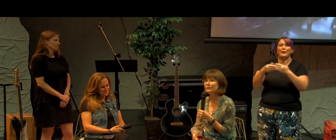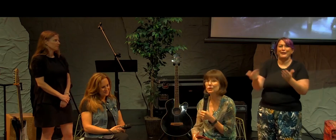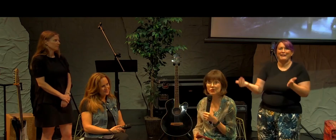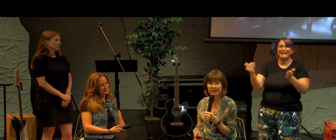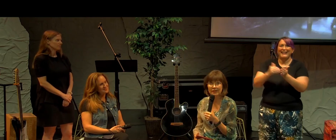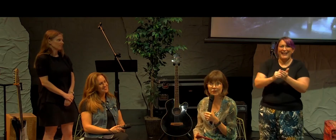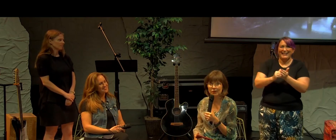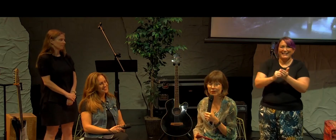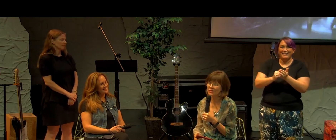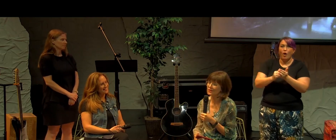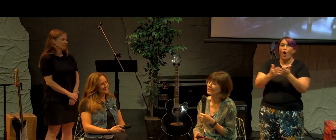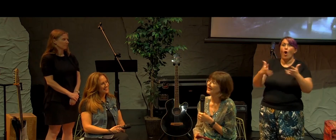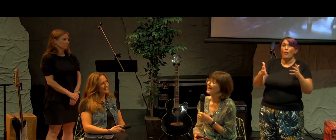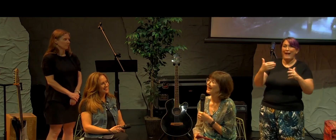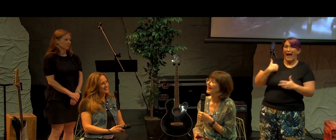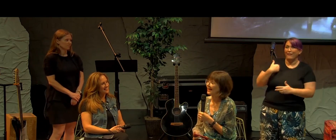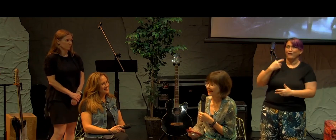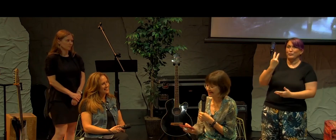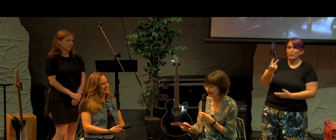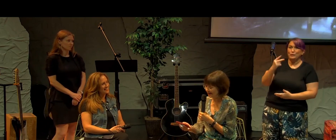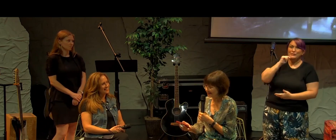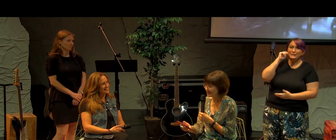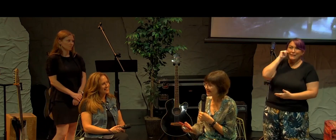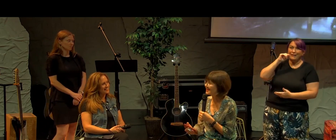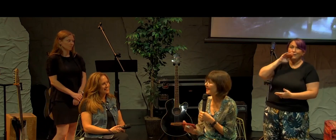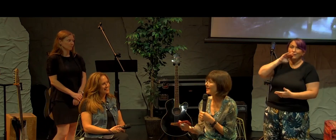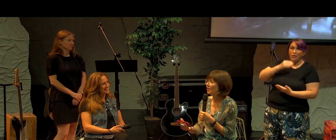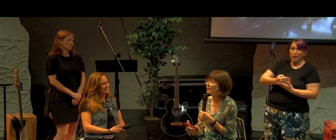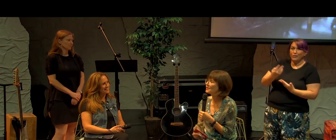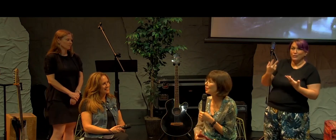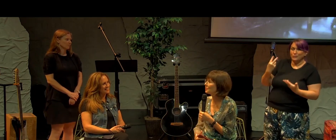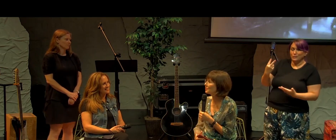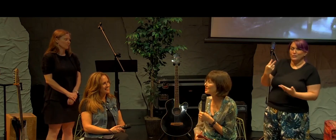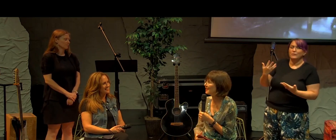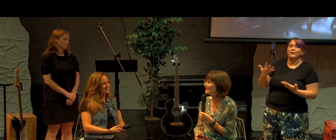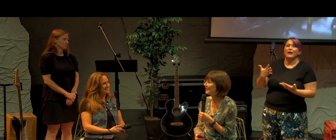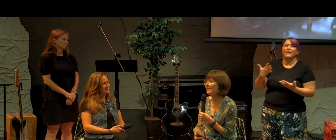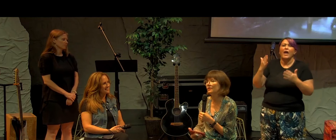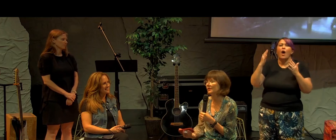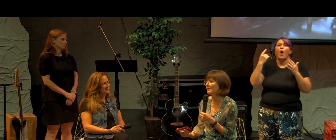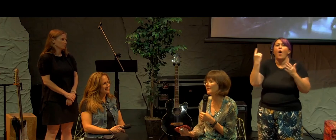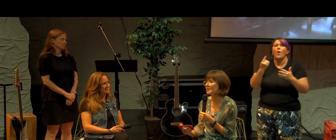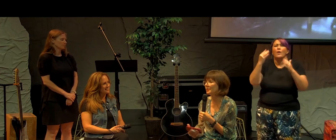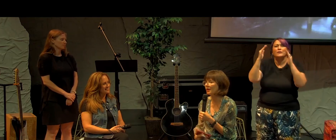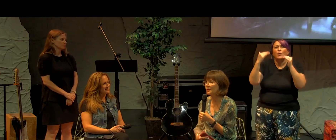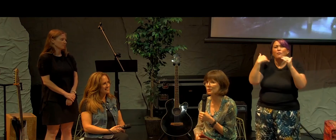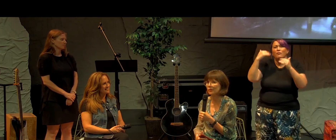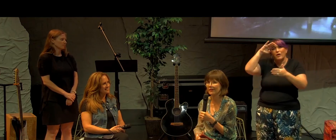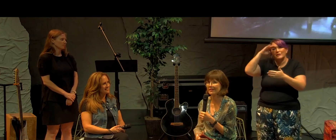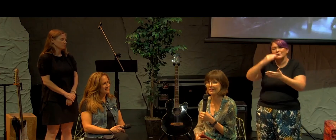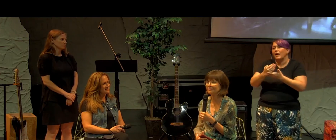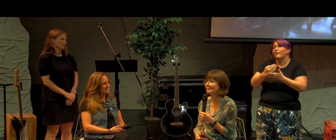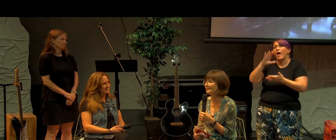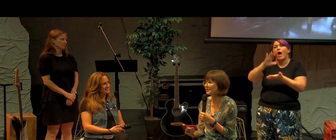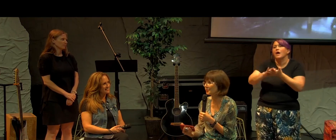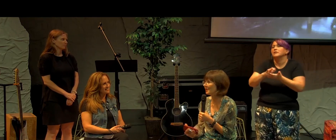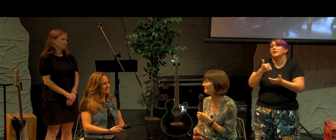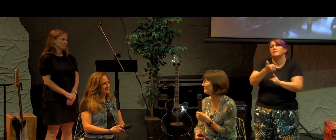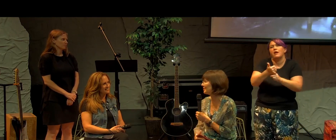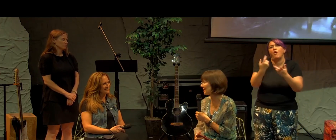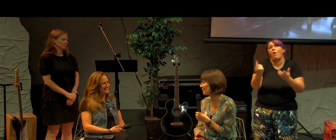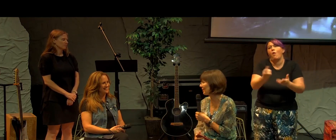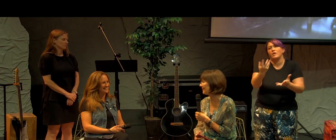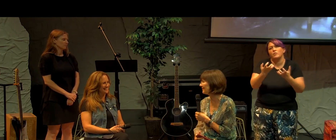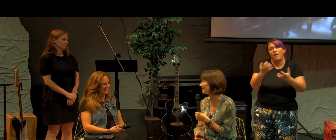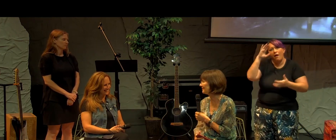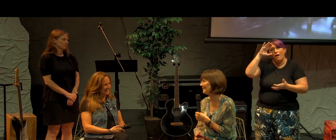have two teenage daughters. And the great news is they had always hoped for a son. The husband always wanted a son. Guess what? She